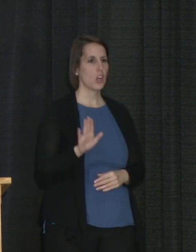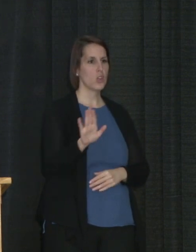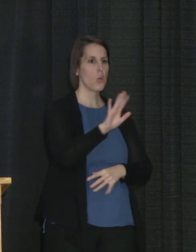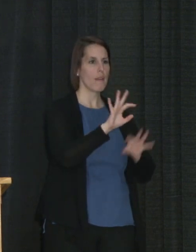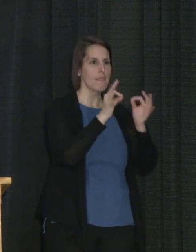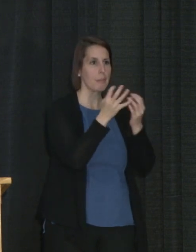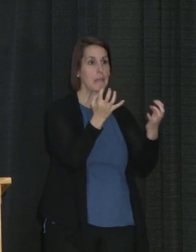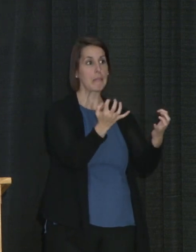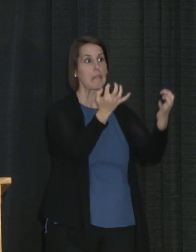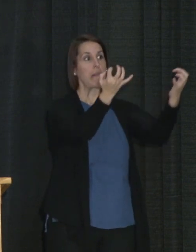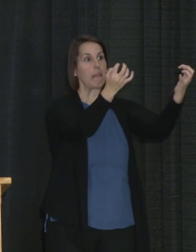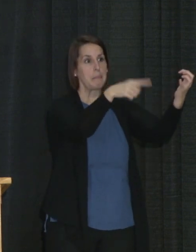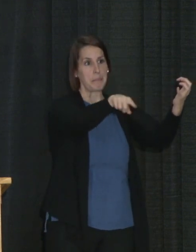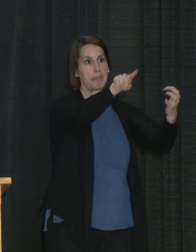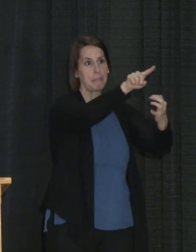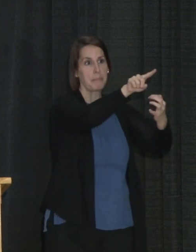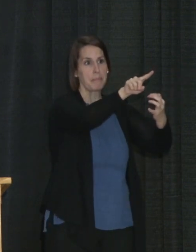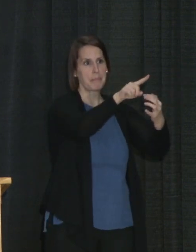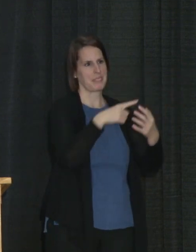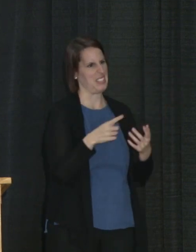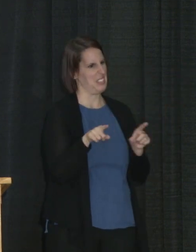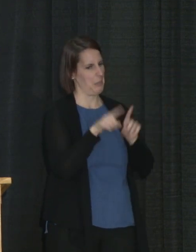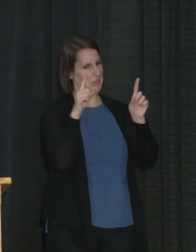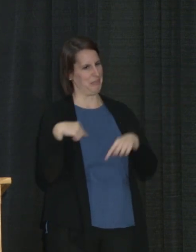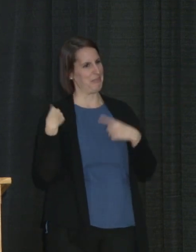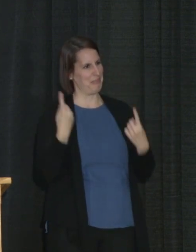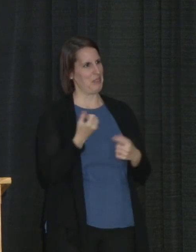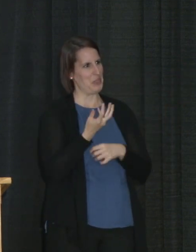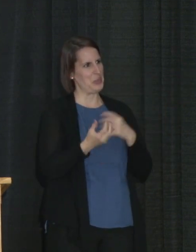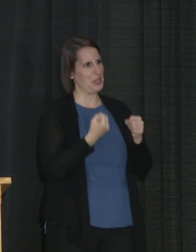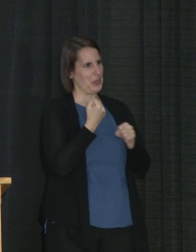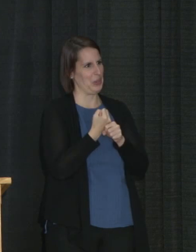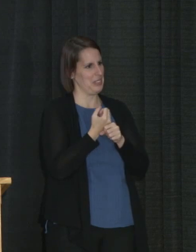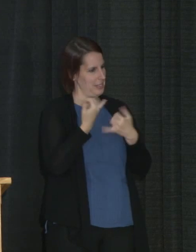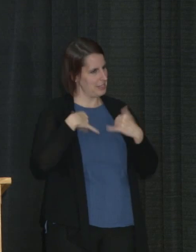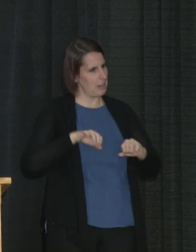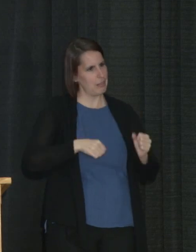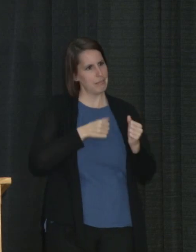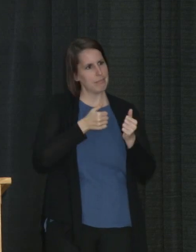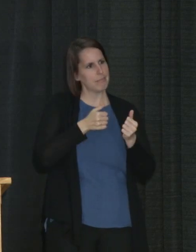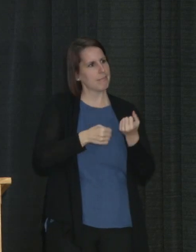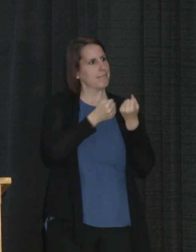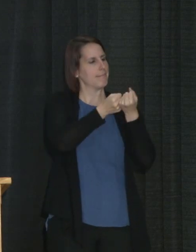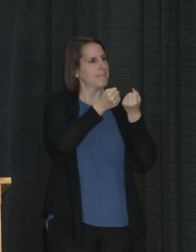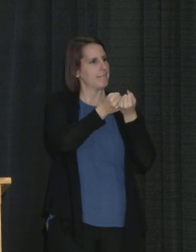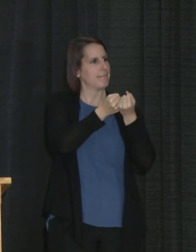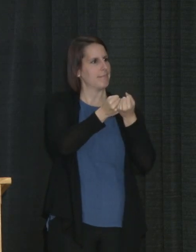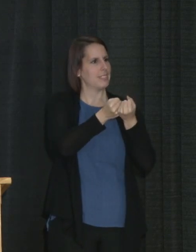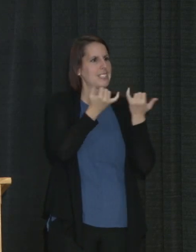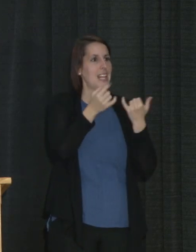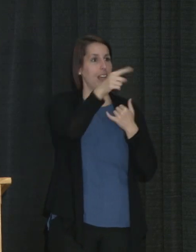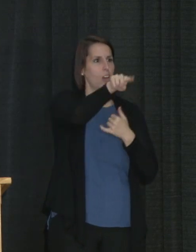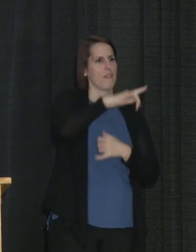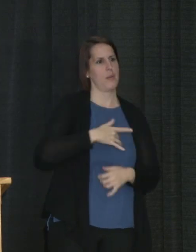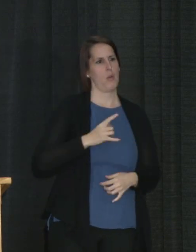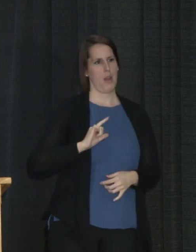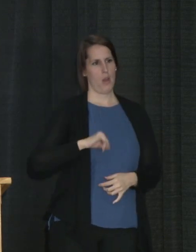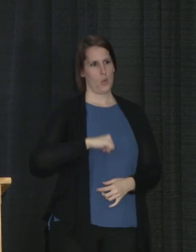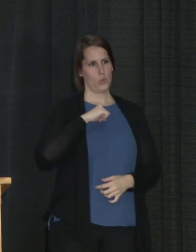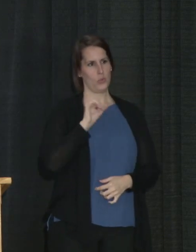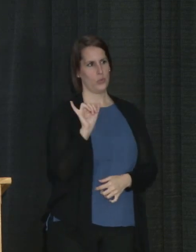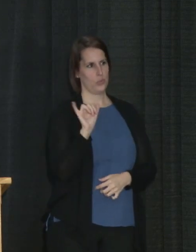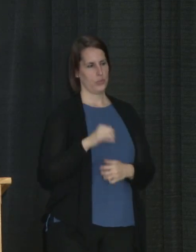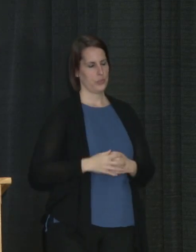behind you, as they have been for the past number of years, are immensely proud of you today.